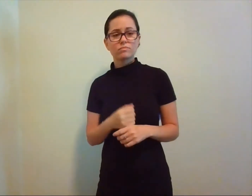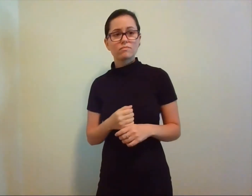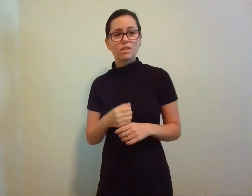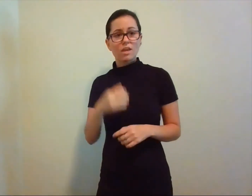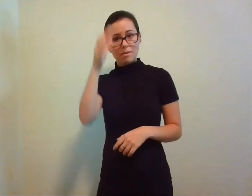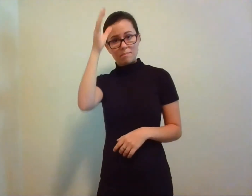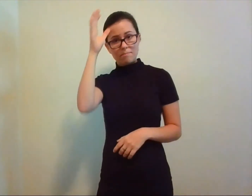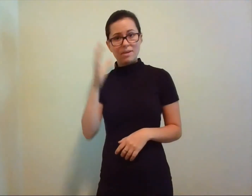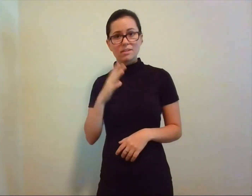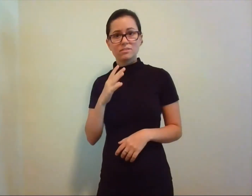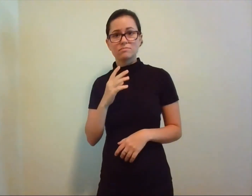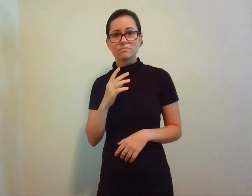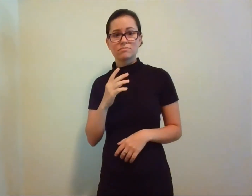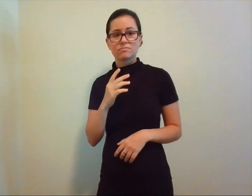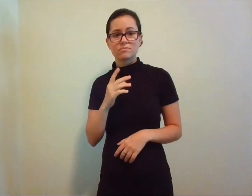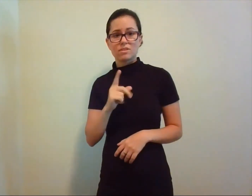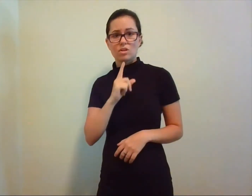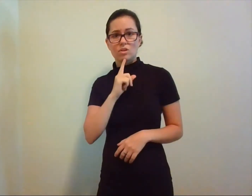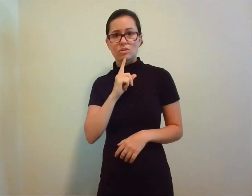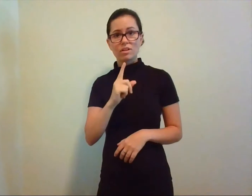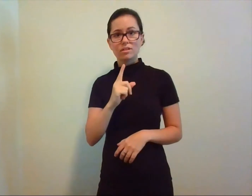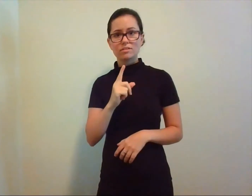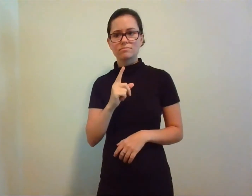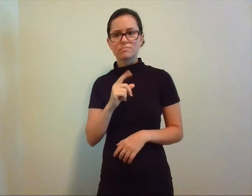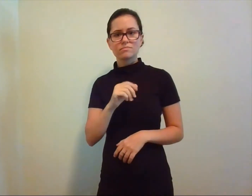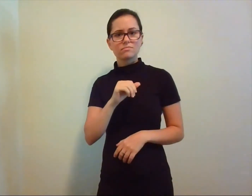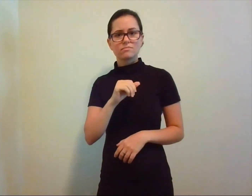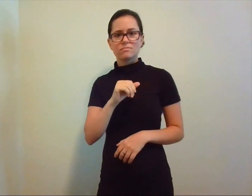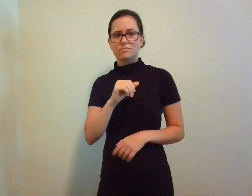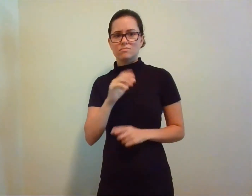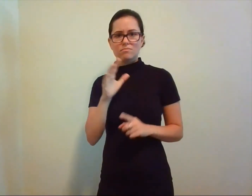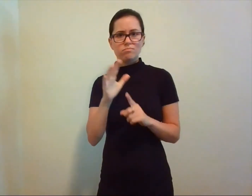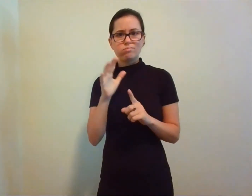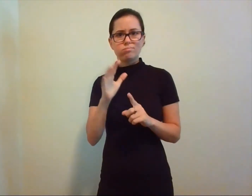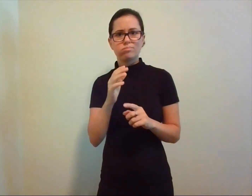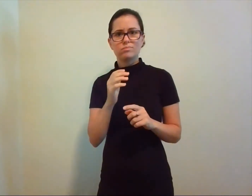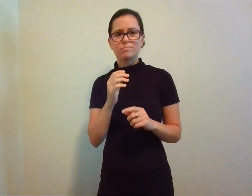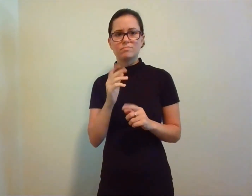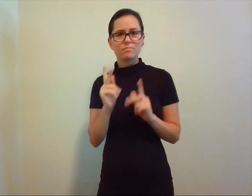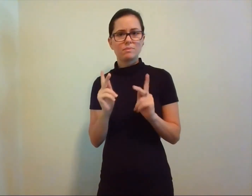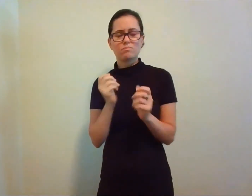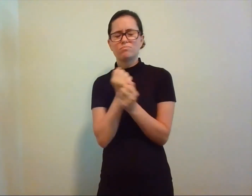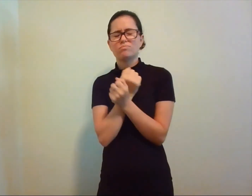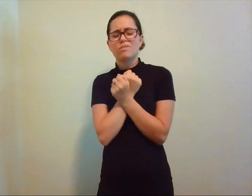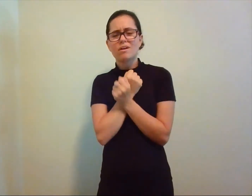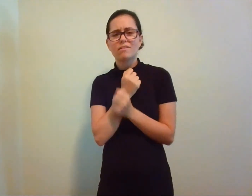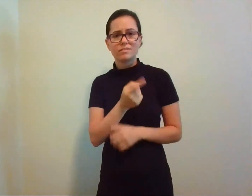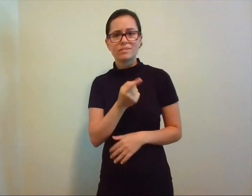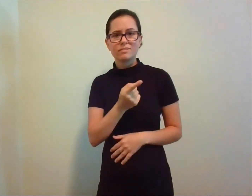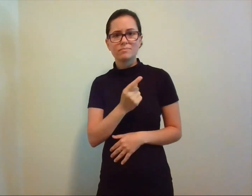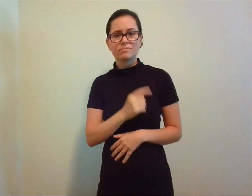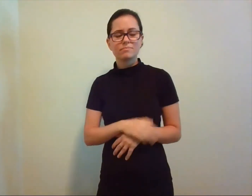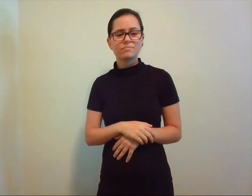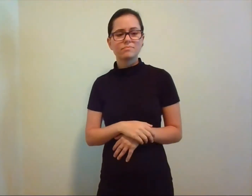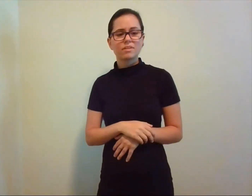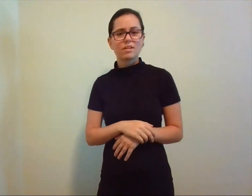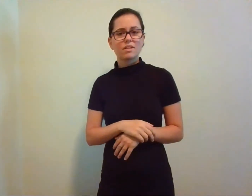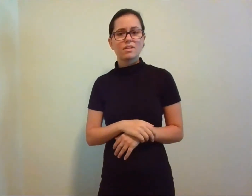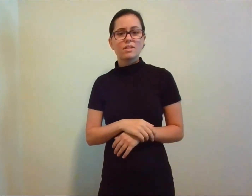does this thing that now, like, when you go to his Wikipedia entry, it's like, that's kind of the thing that you find. And okay. So we're talking